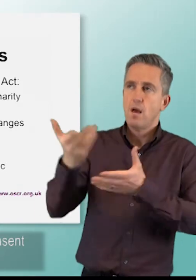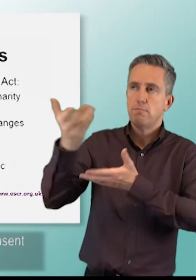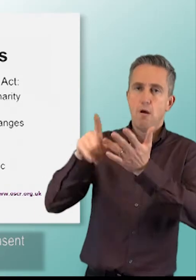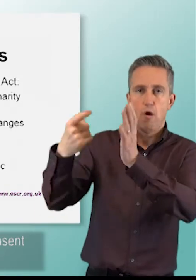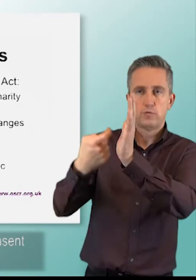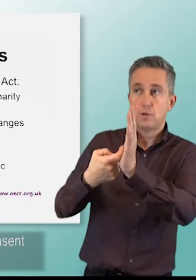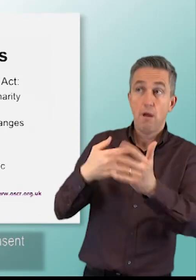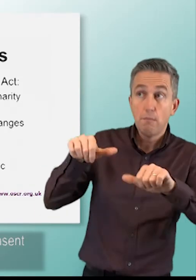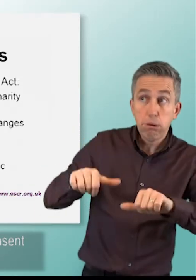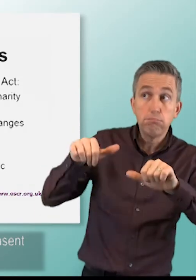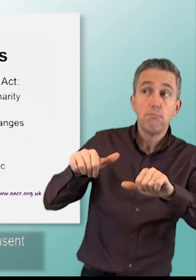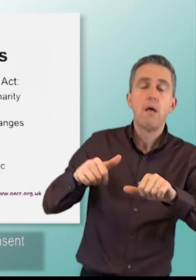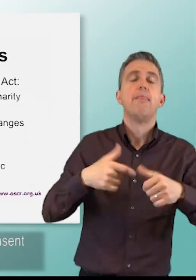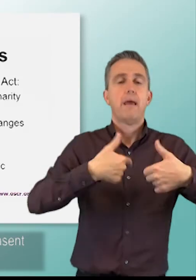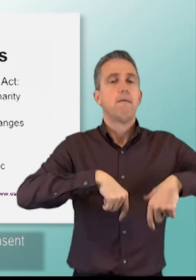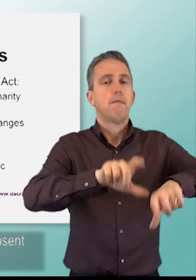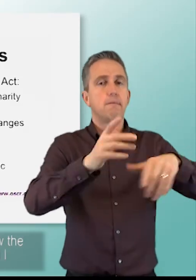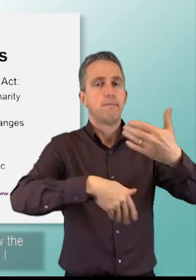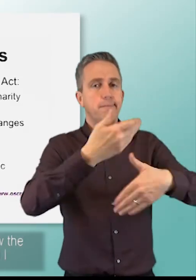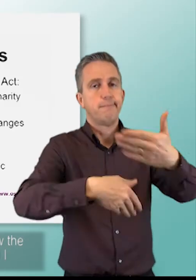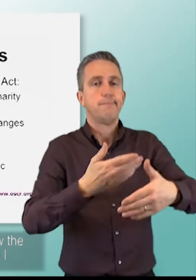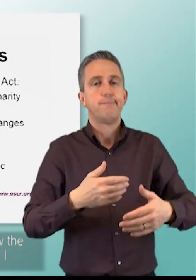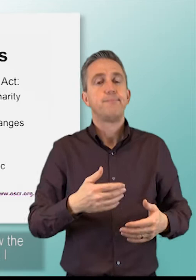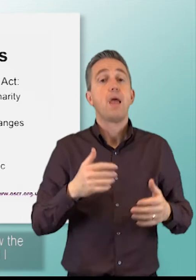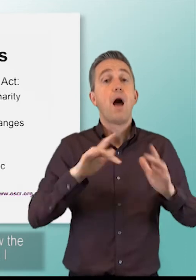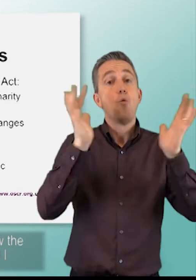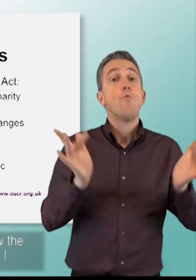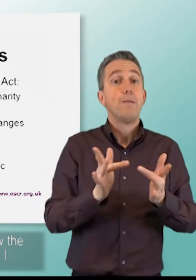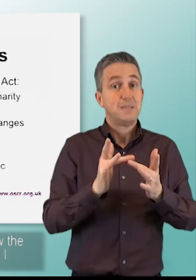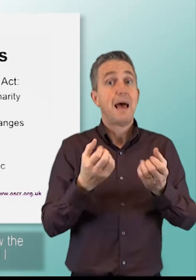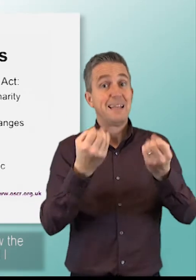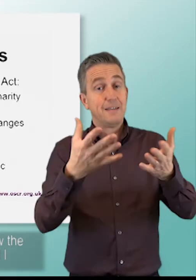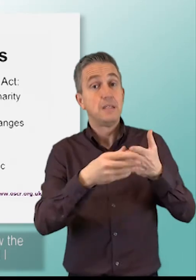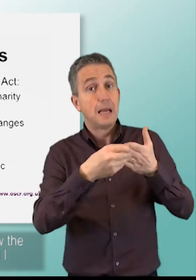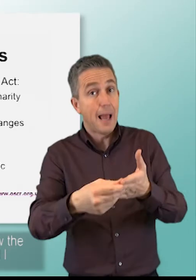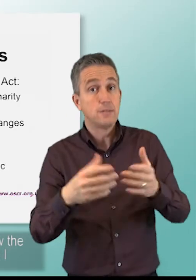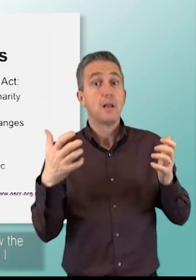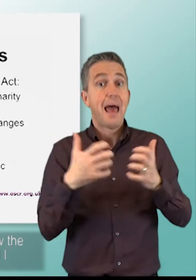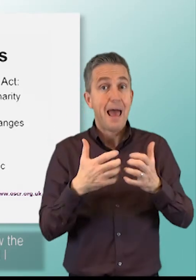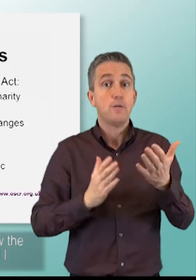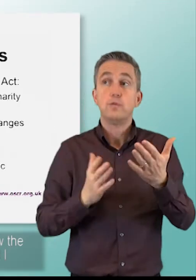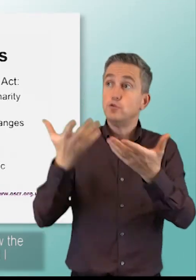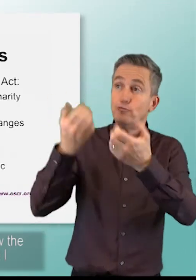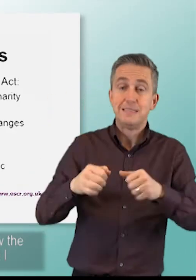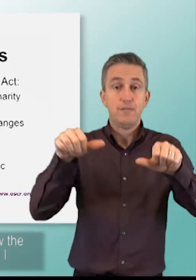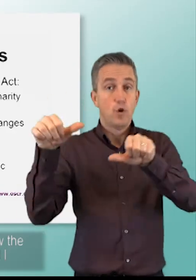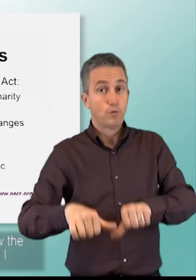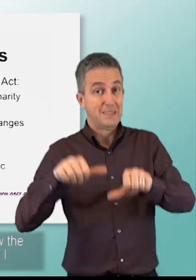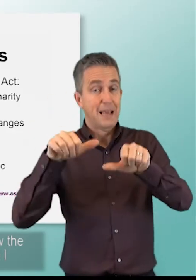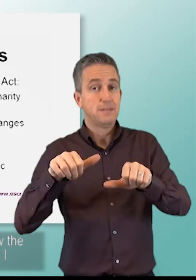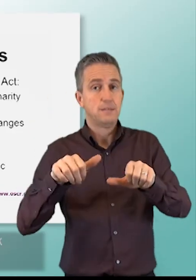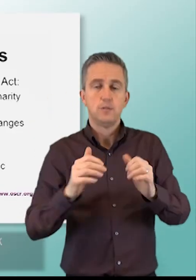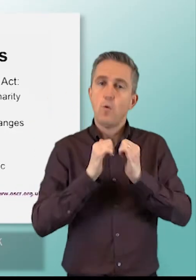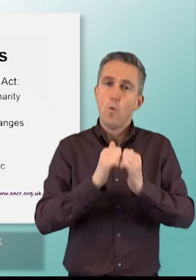from us before you take that course of action. We have guidance on our website that explains how the consent regime works, what it applies